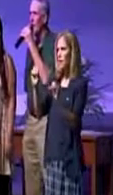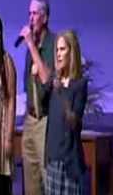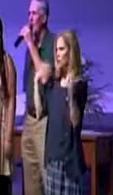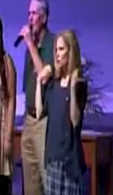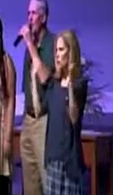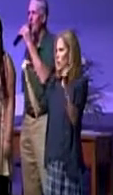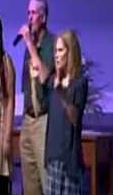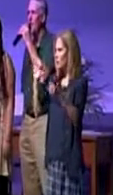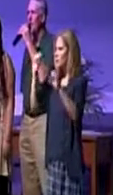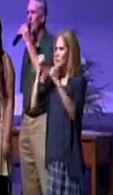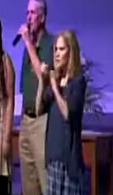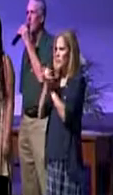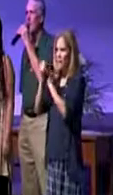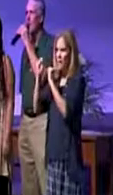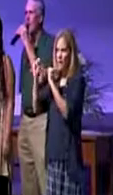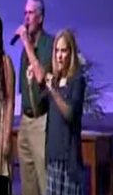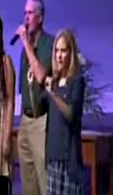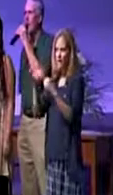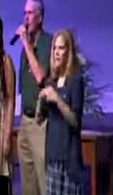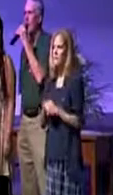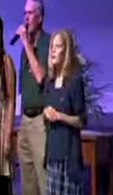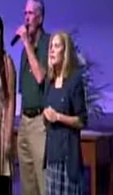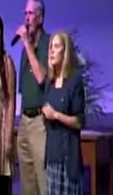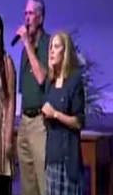none is strong to save.